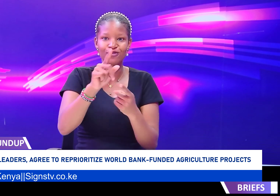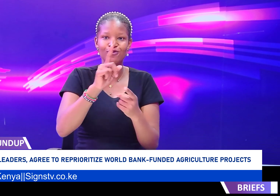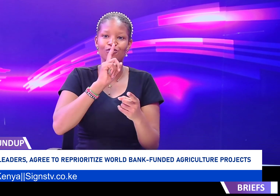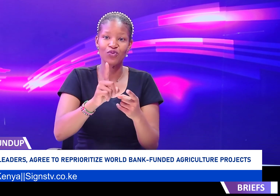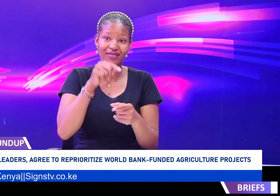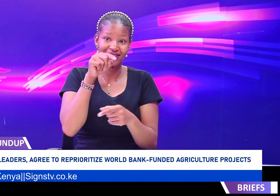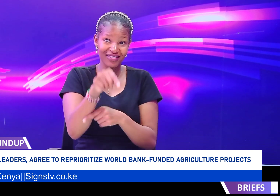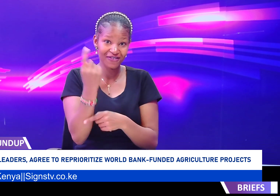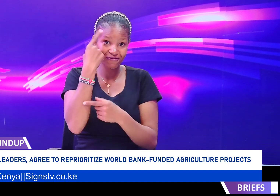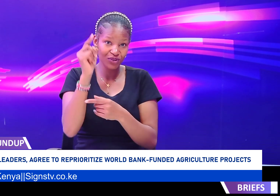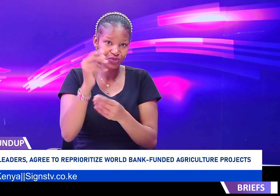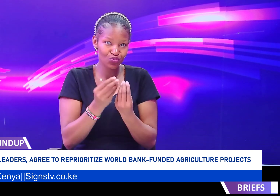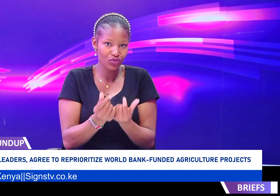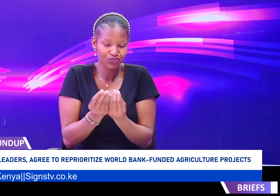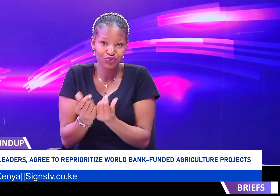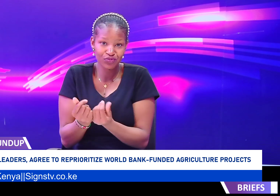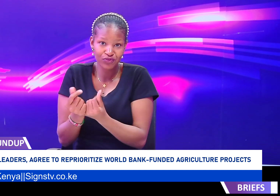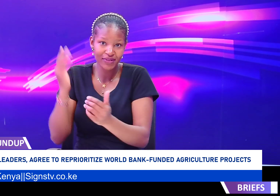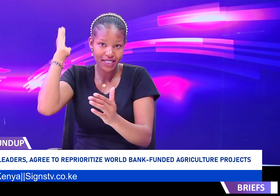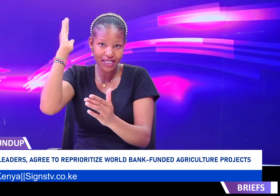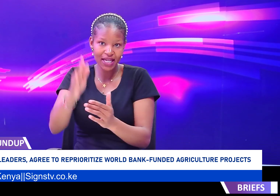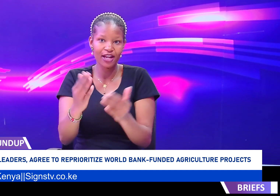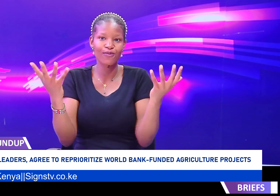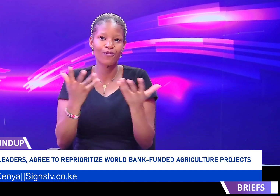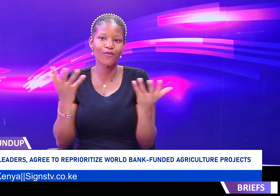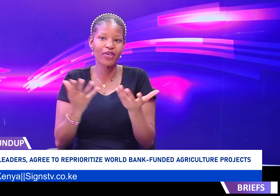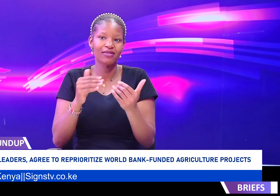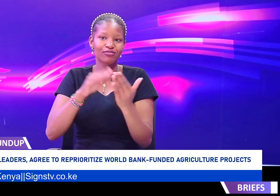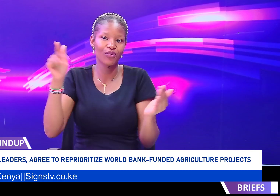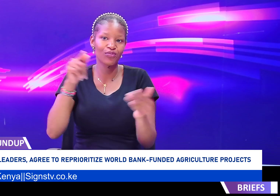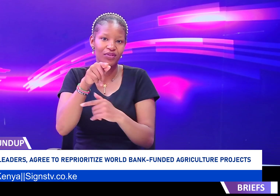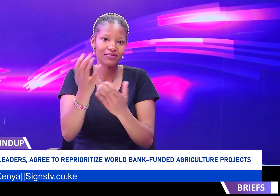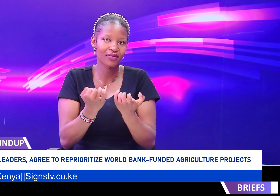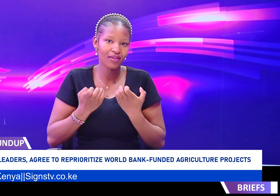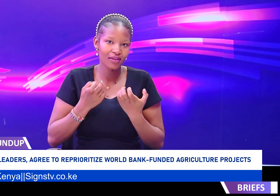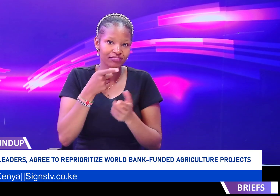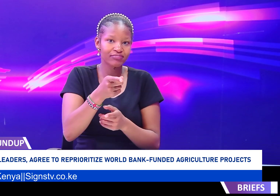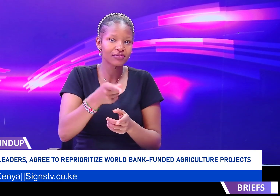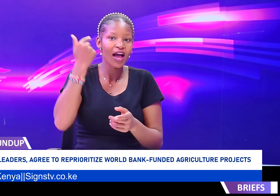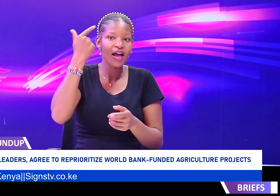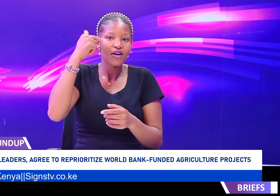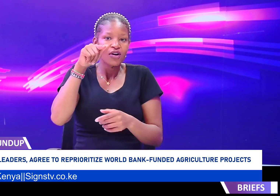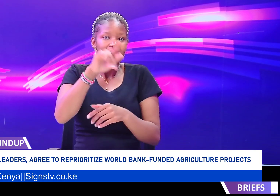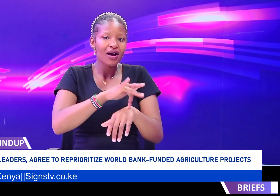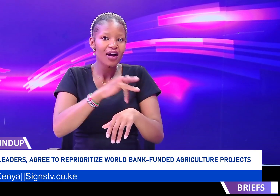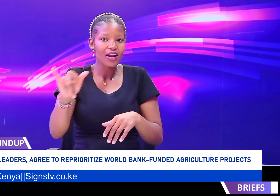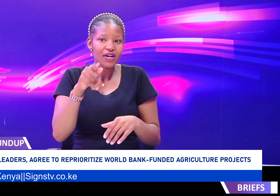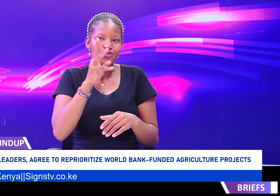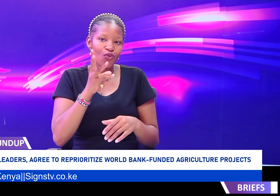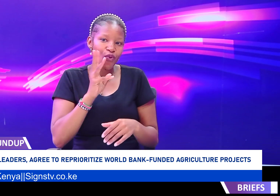The decisions aims to ensure that resources are directed where they are most needed to mitigate the